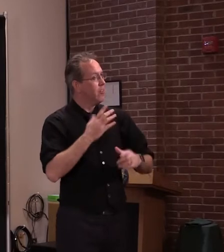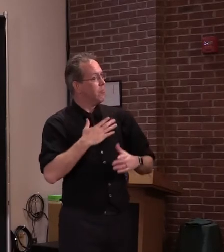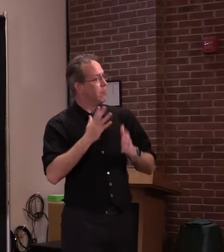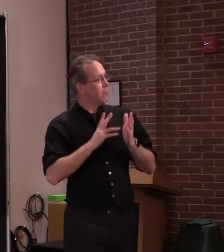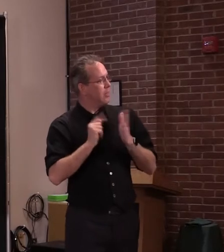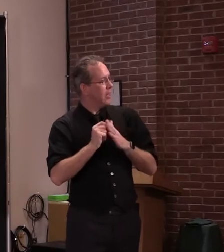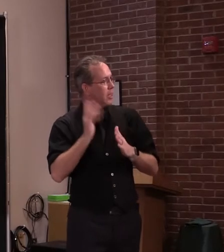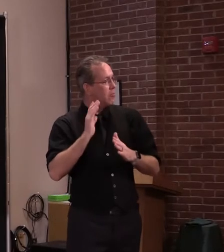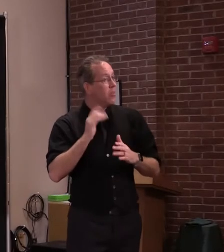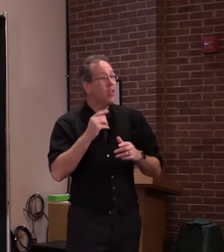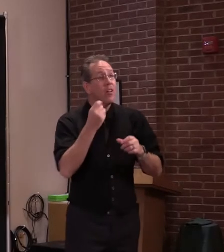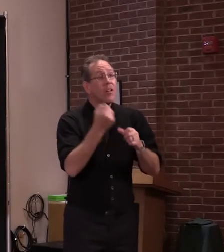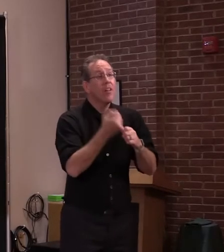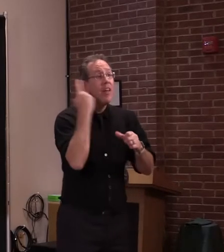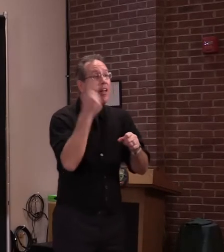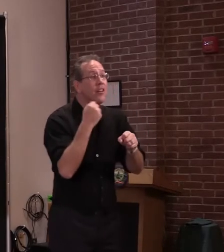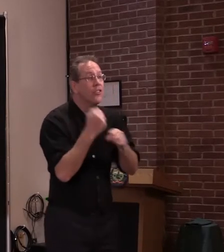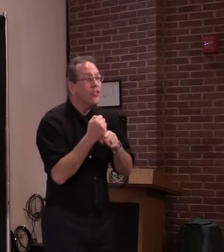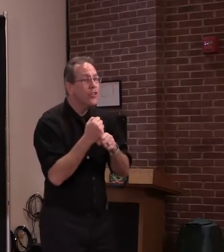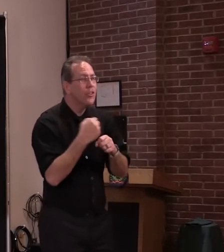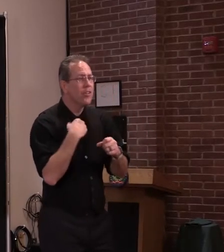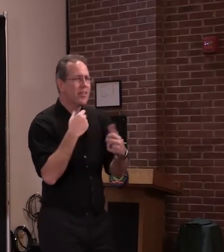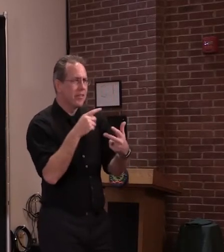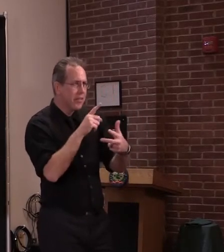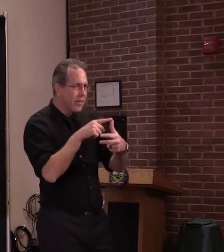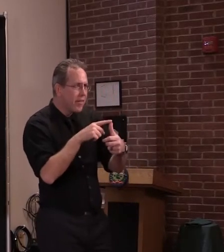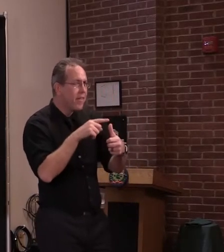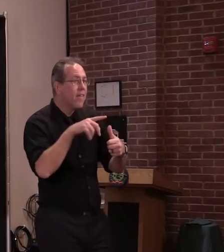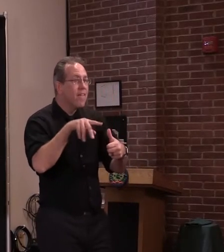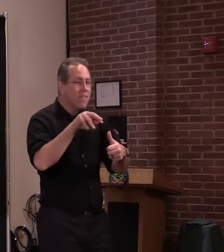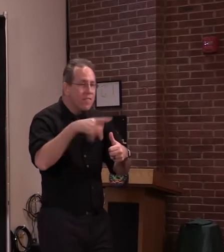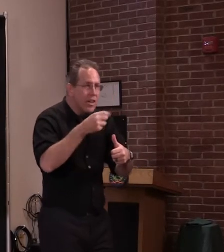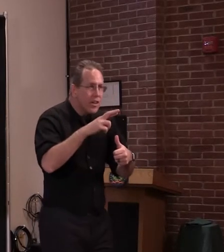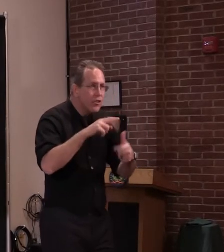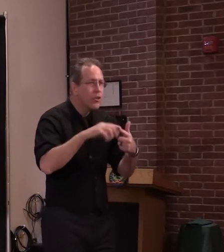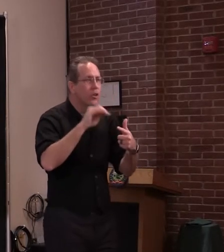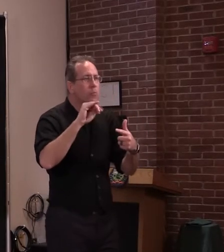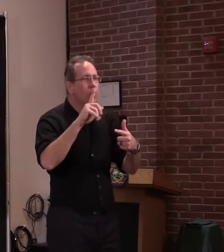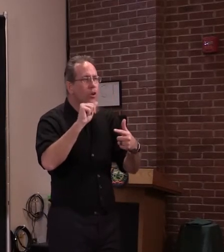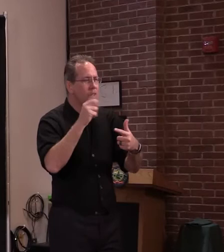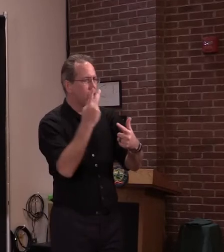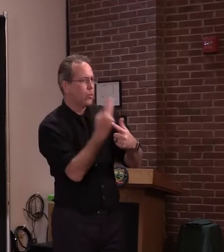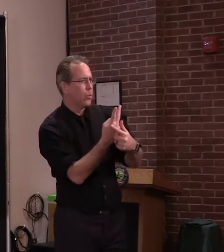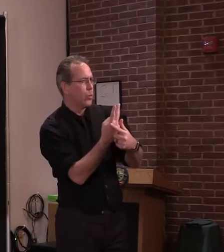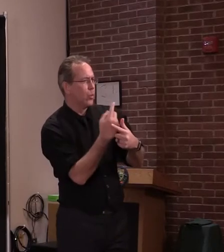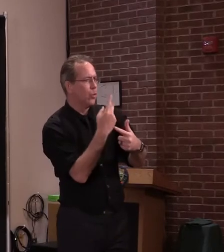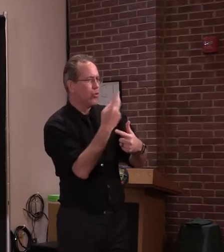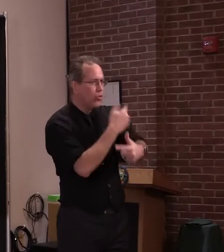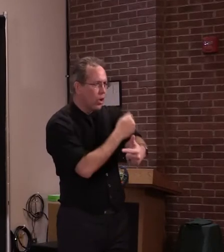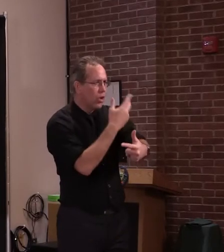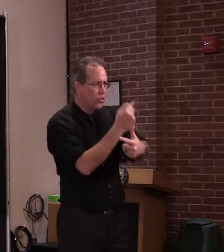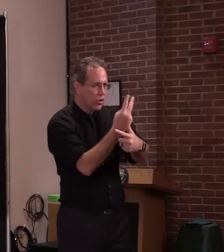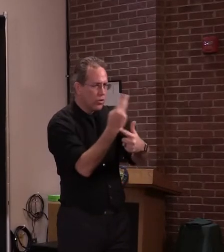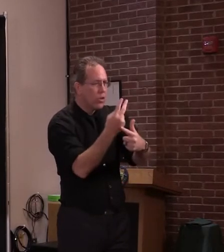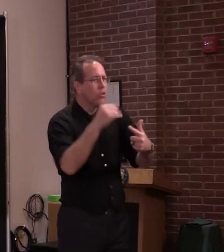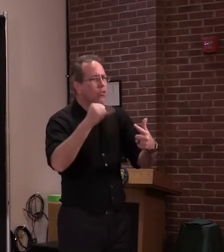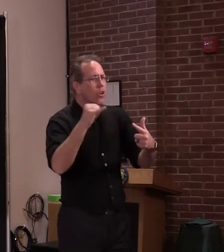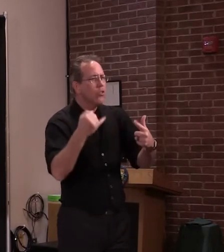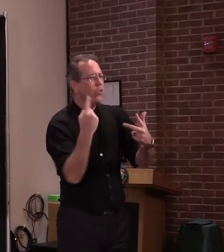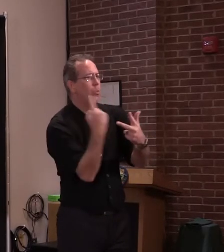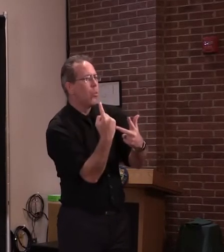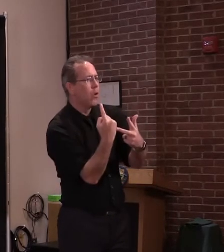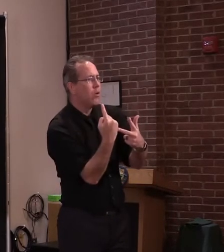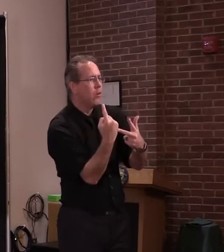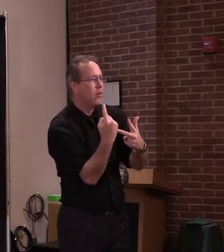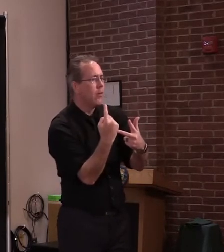two doses of Pfizer, one dose of J&J, and that's just not the case at this point. But I would say that